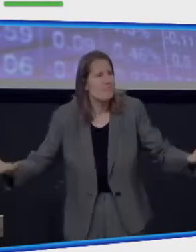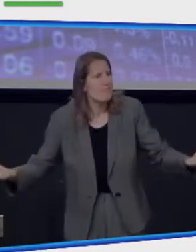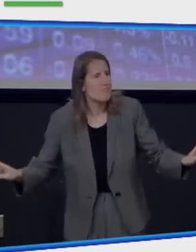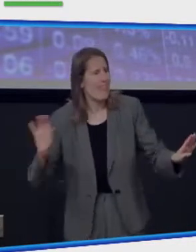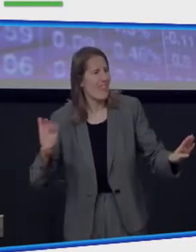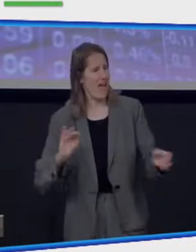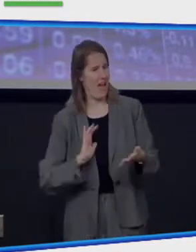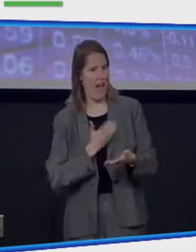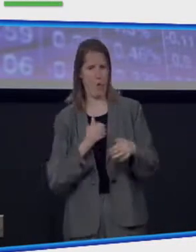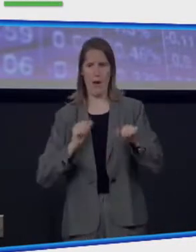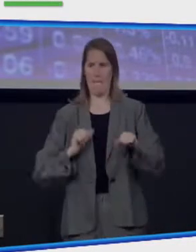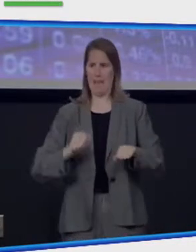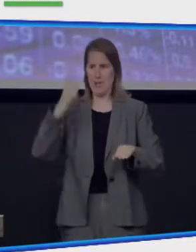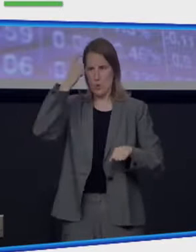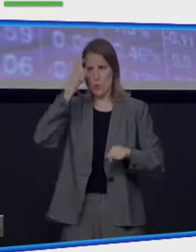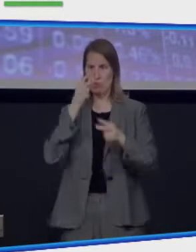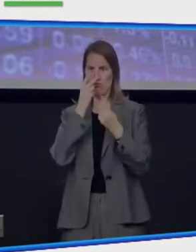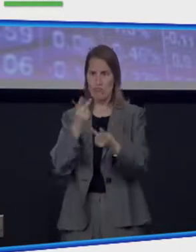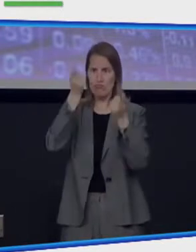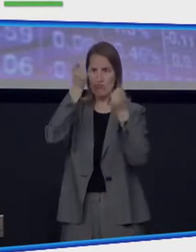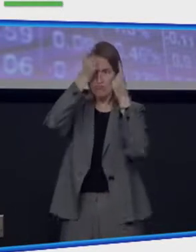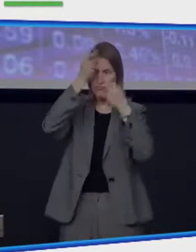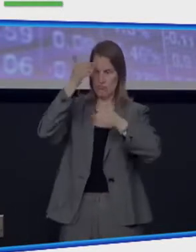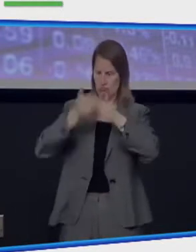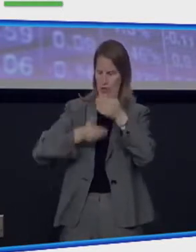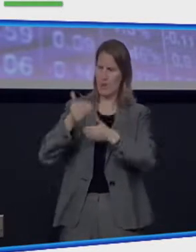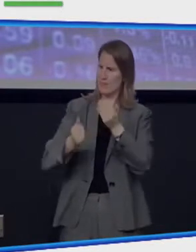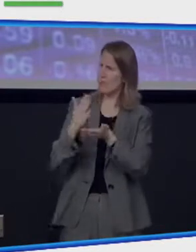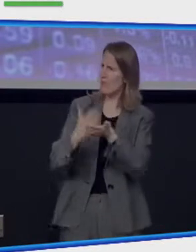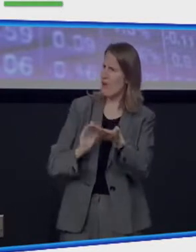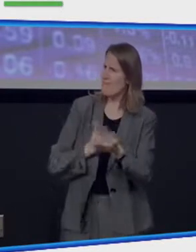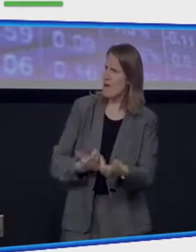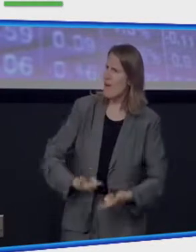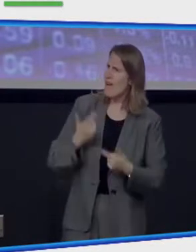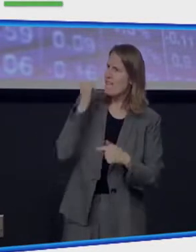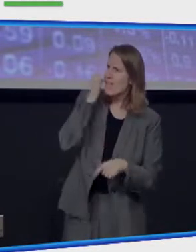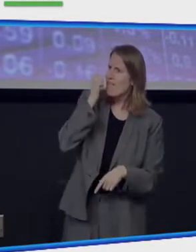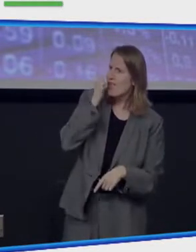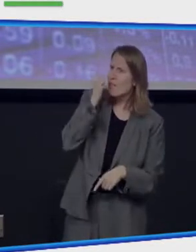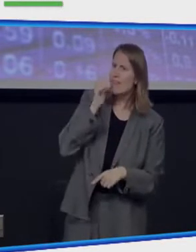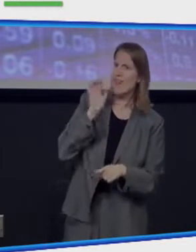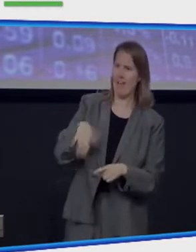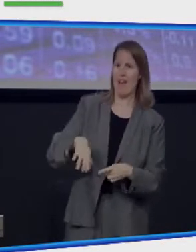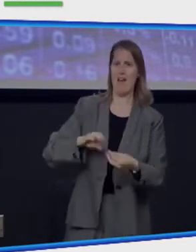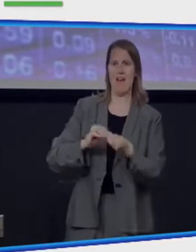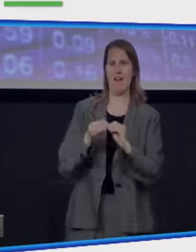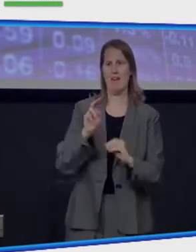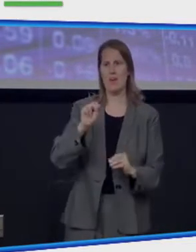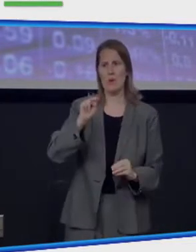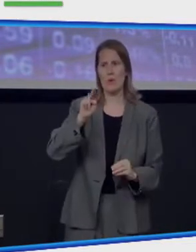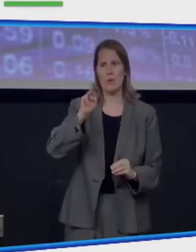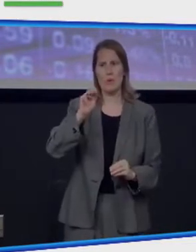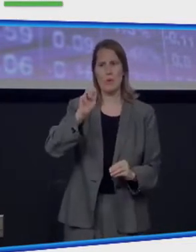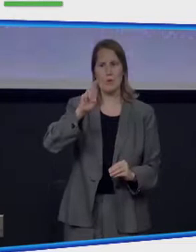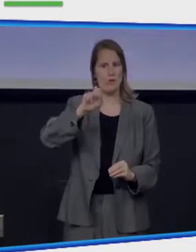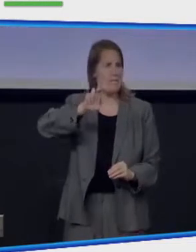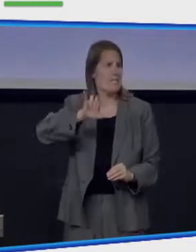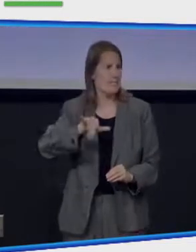being part of the fabric of our everyday lives, of our ability to make decisions, to experience the world around